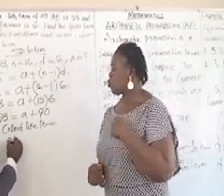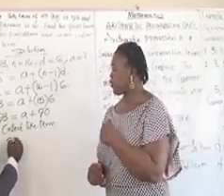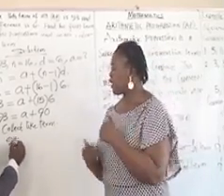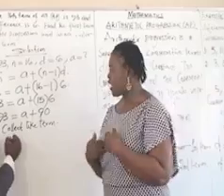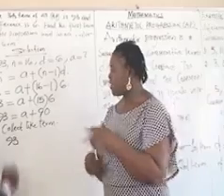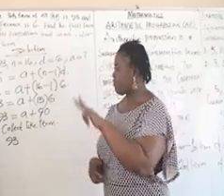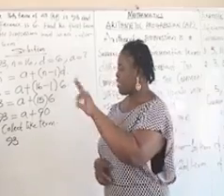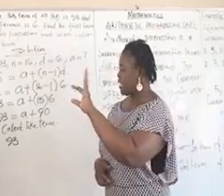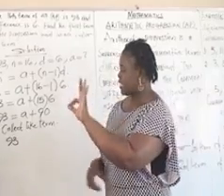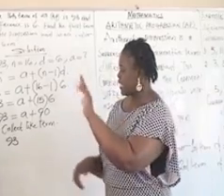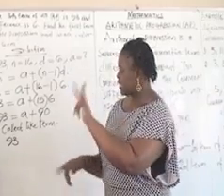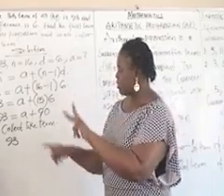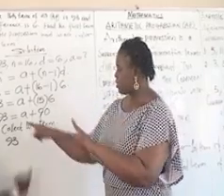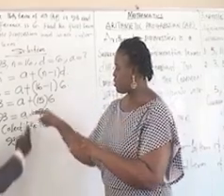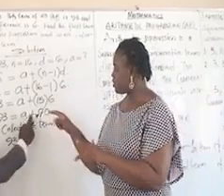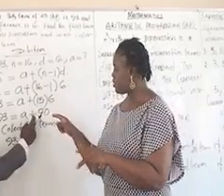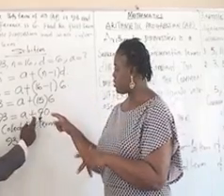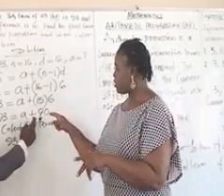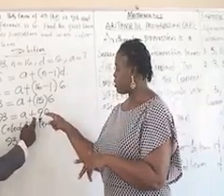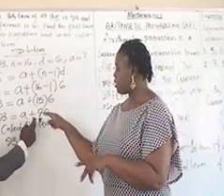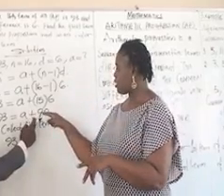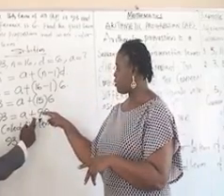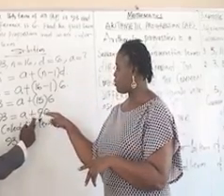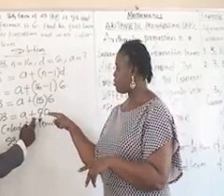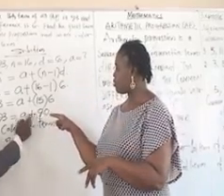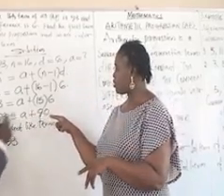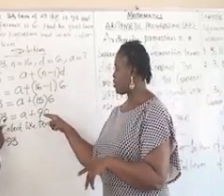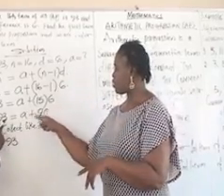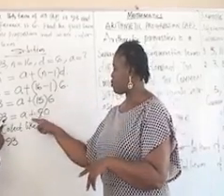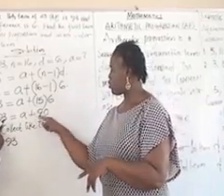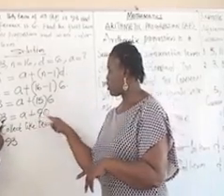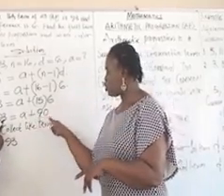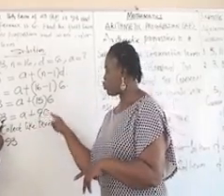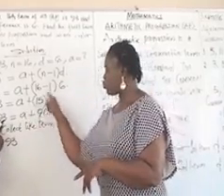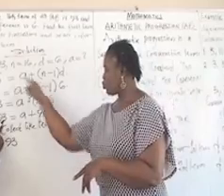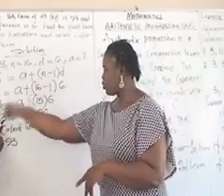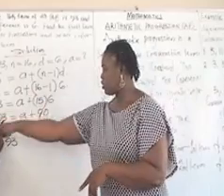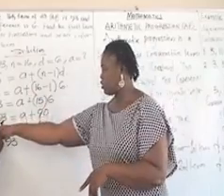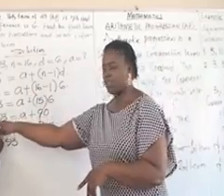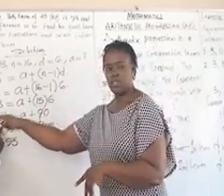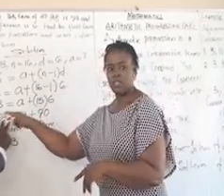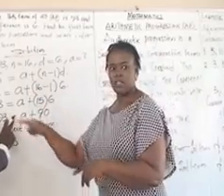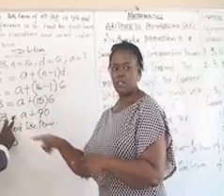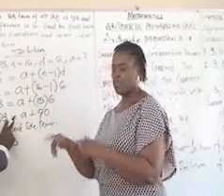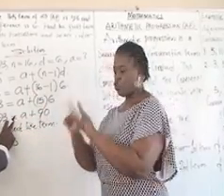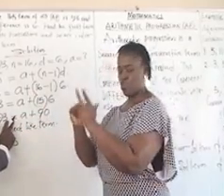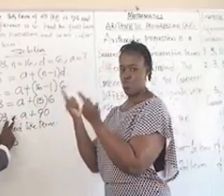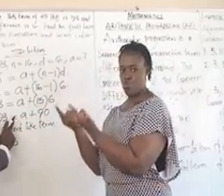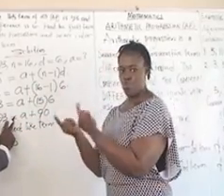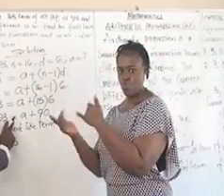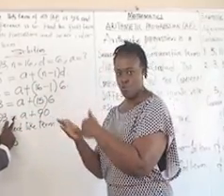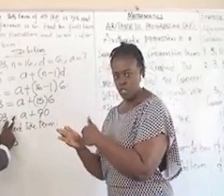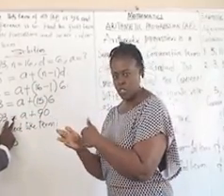have 93. We are taking plus 90 to where 93 is, and it's